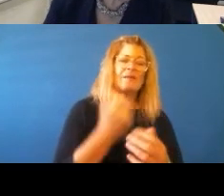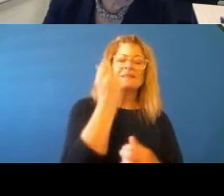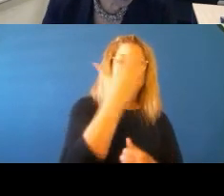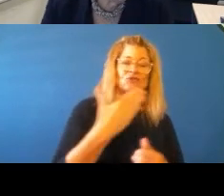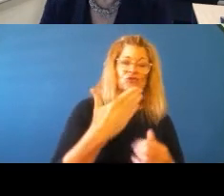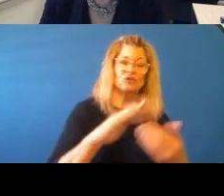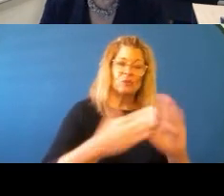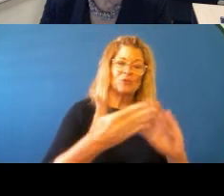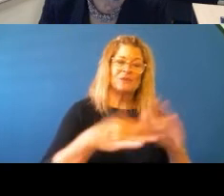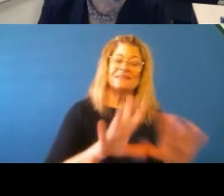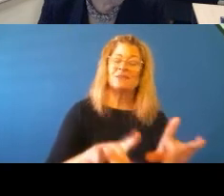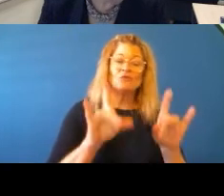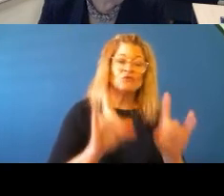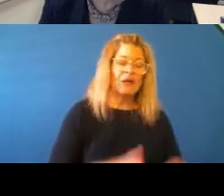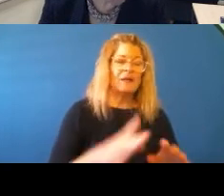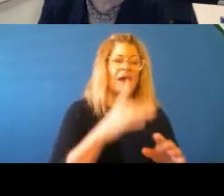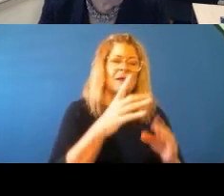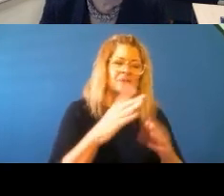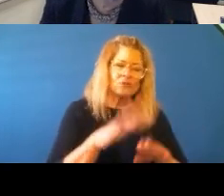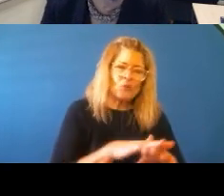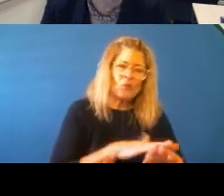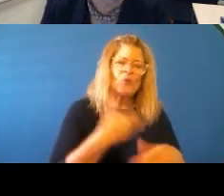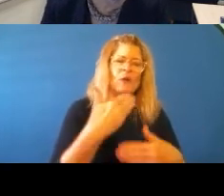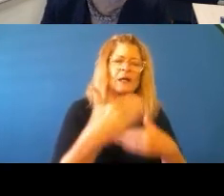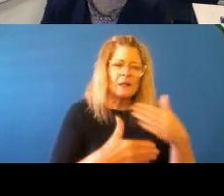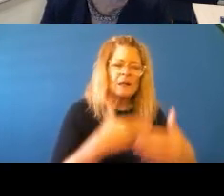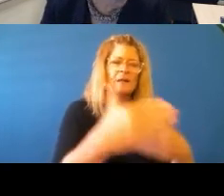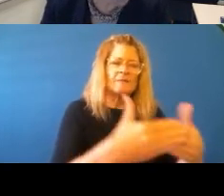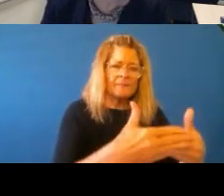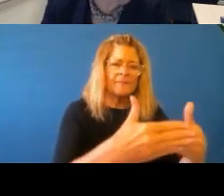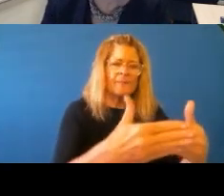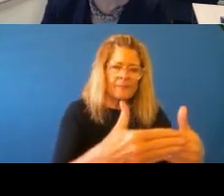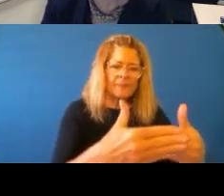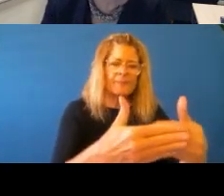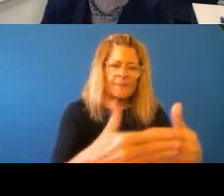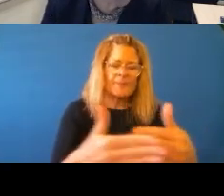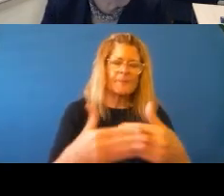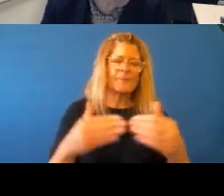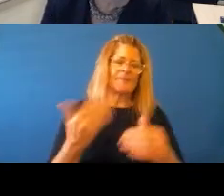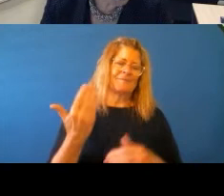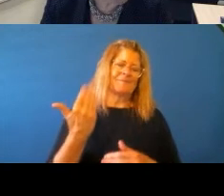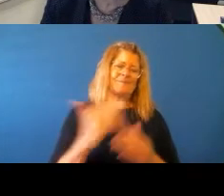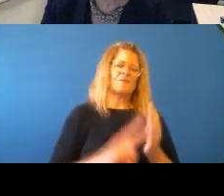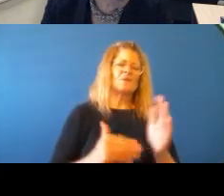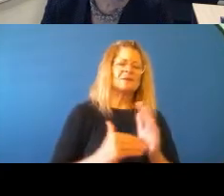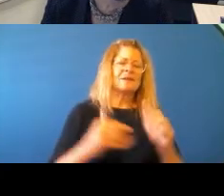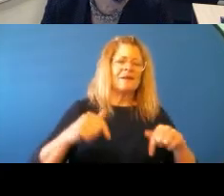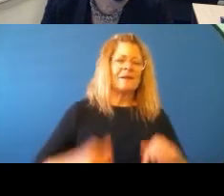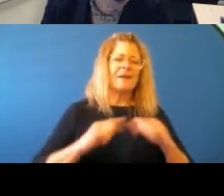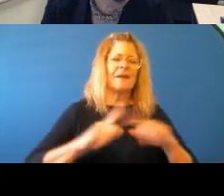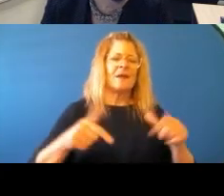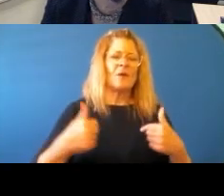being dealt with, just as they are here. In New Zealand, we have just recently began hearings before the